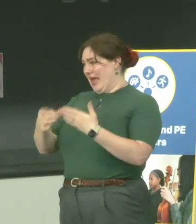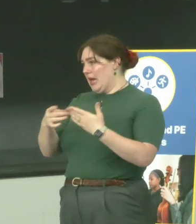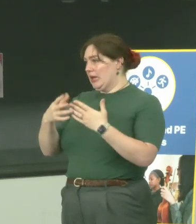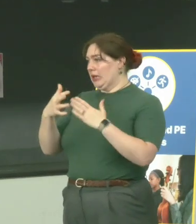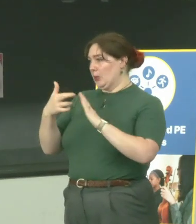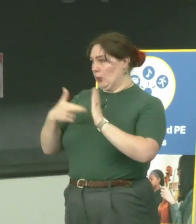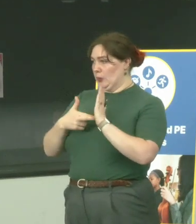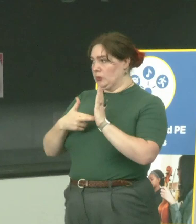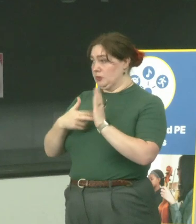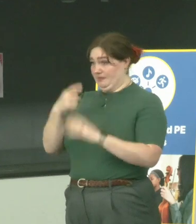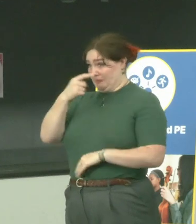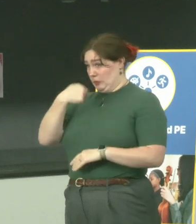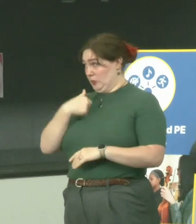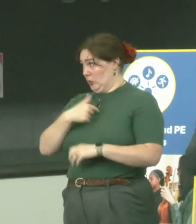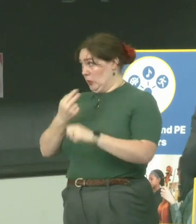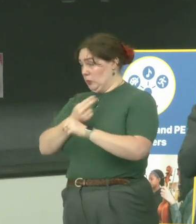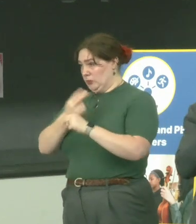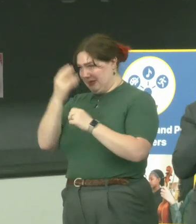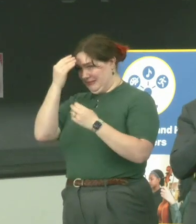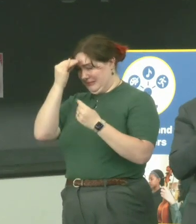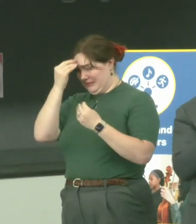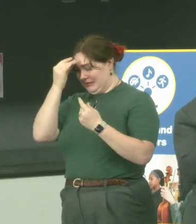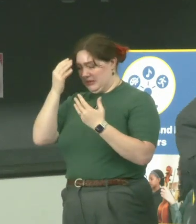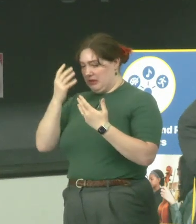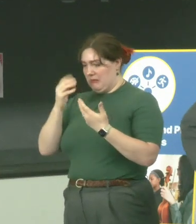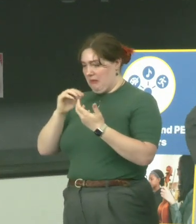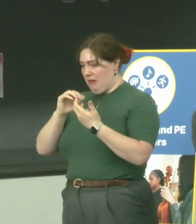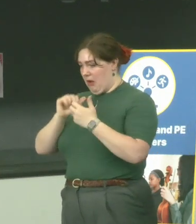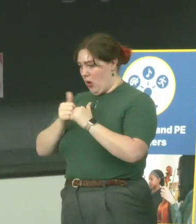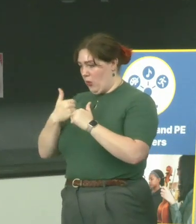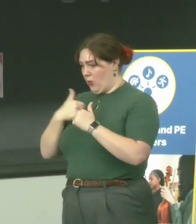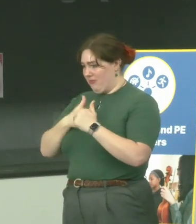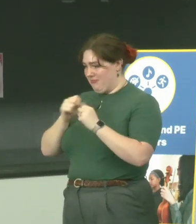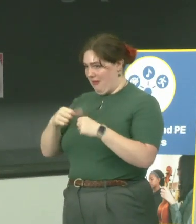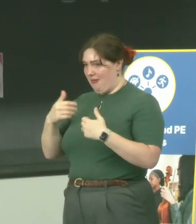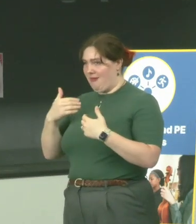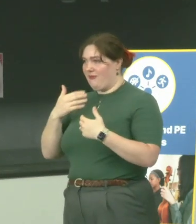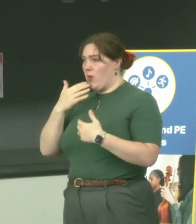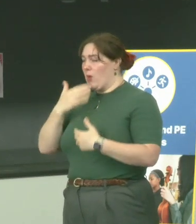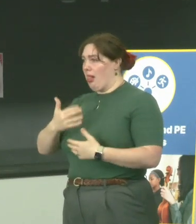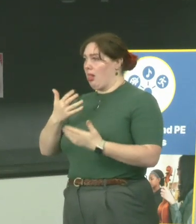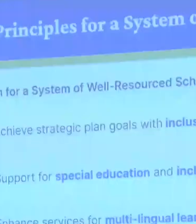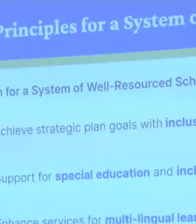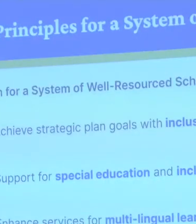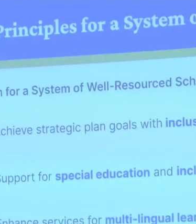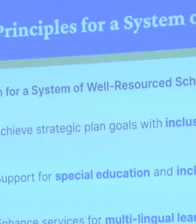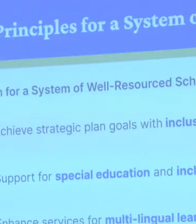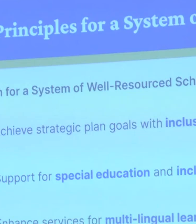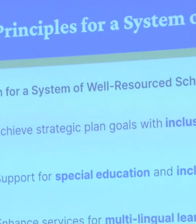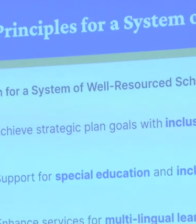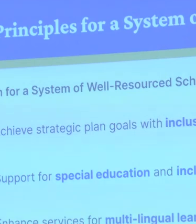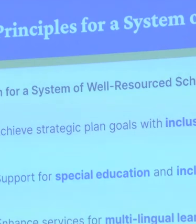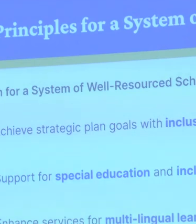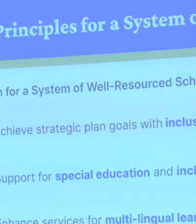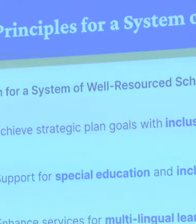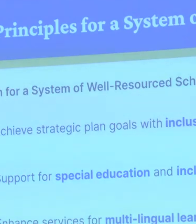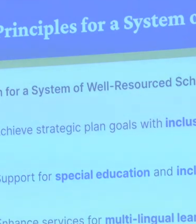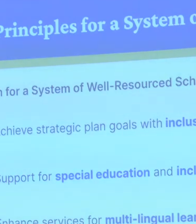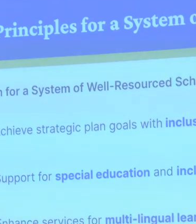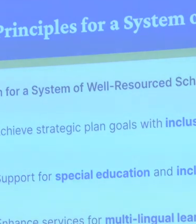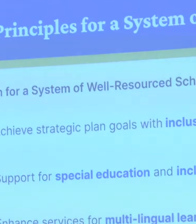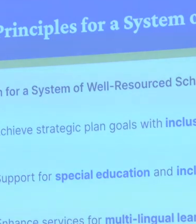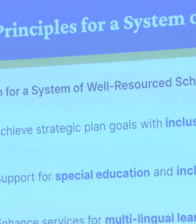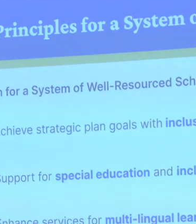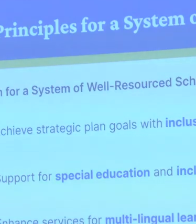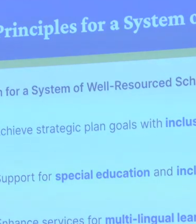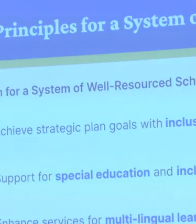what we're using to think about a system of well-resourced schools. How do we achieve inclusive learning? How do we